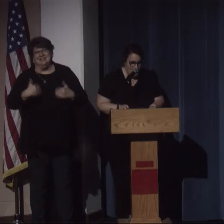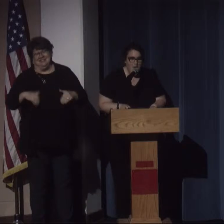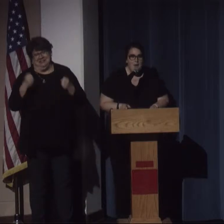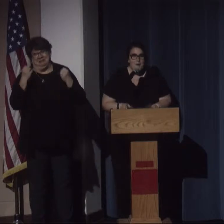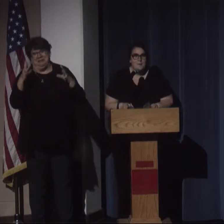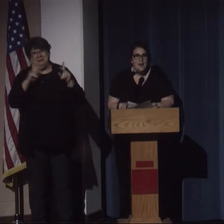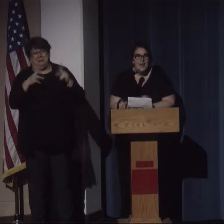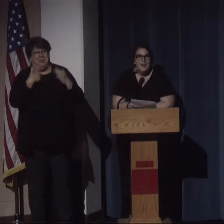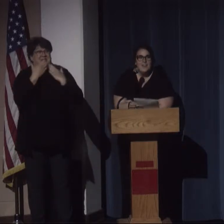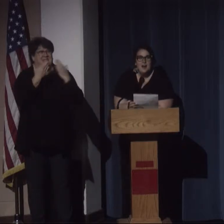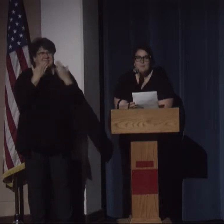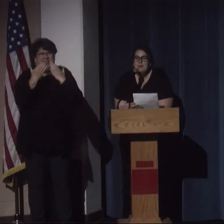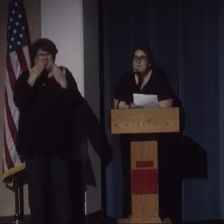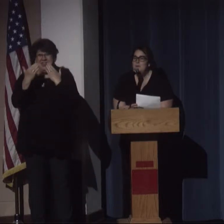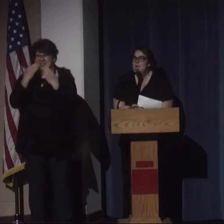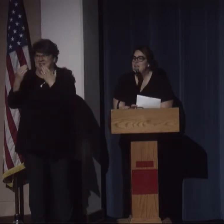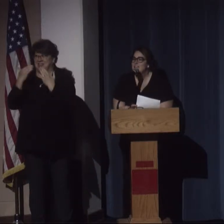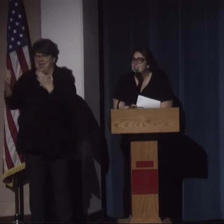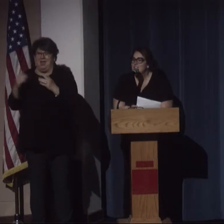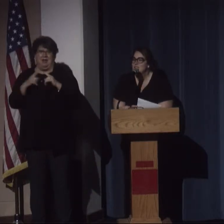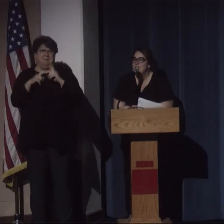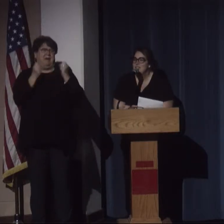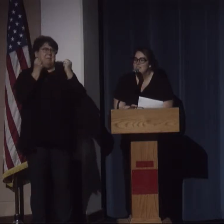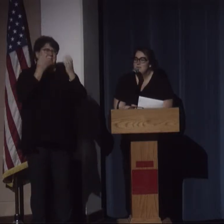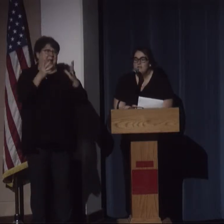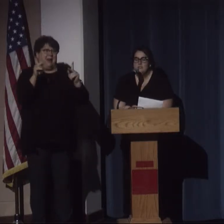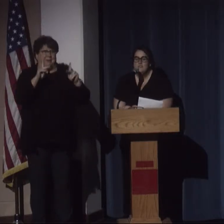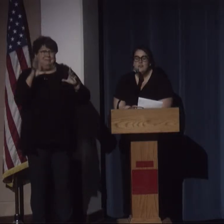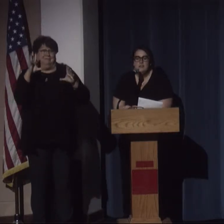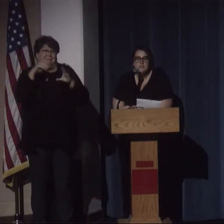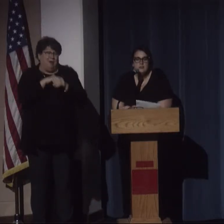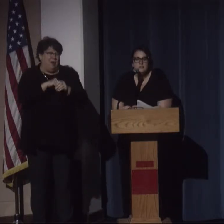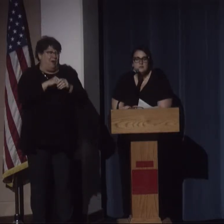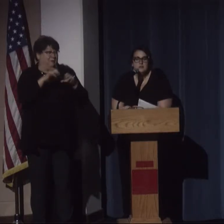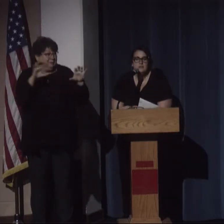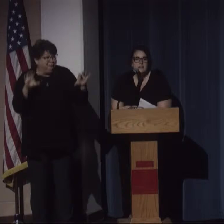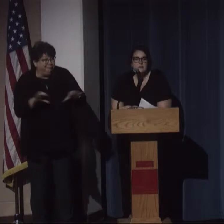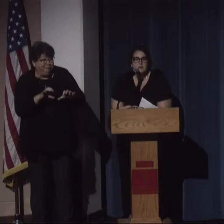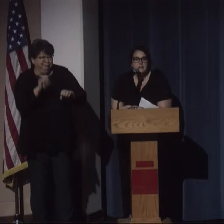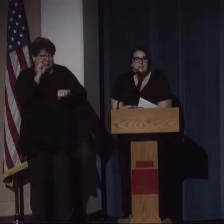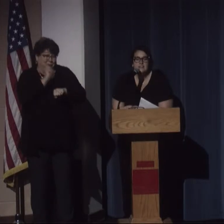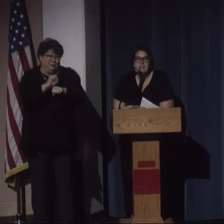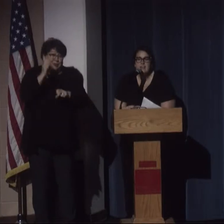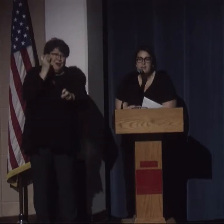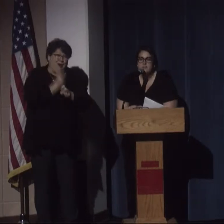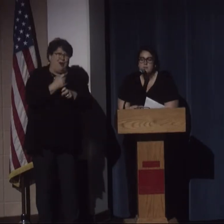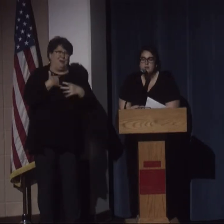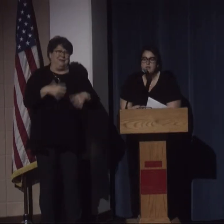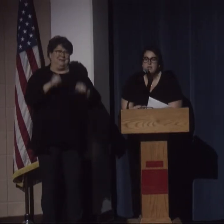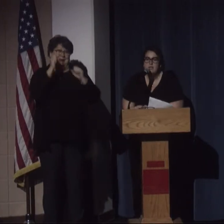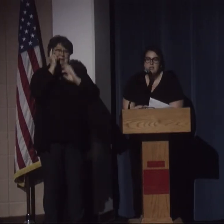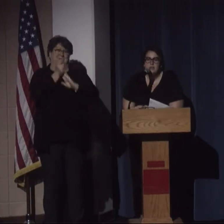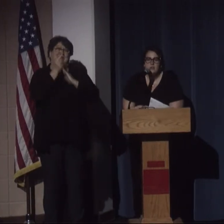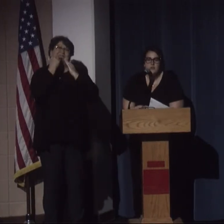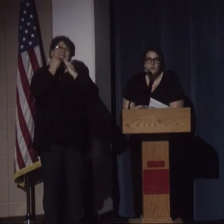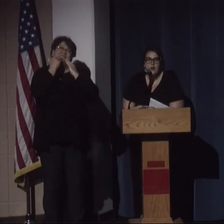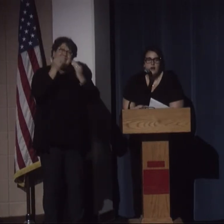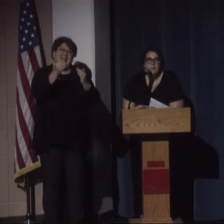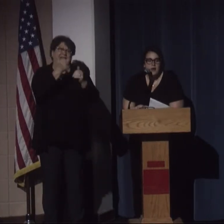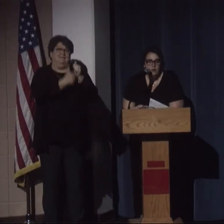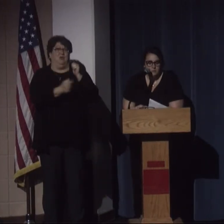So, but a lot of people went into doing this special event, so I just wanted to take a minute to thank everybody